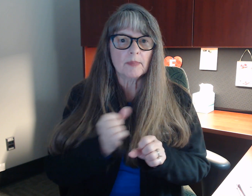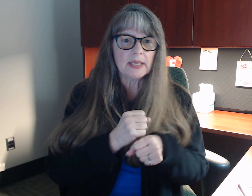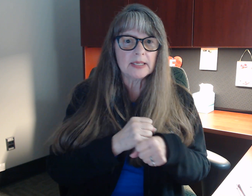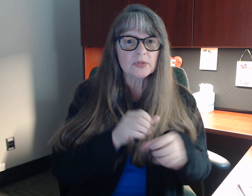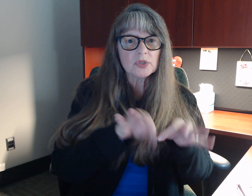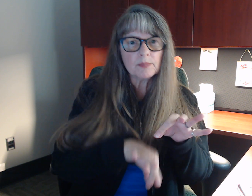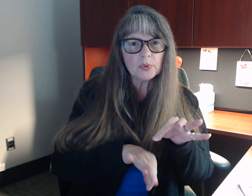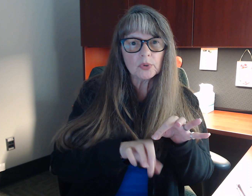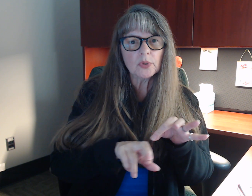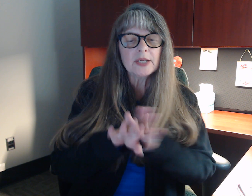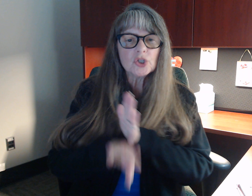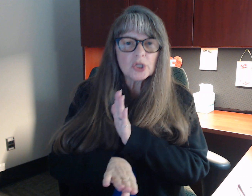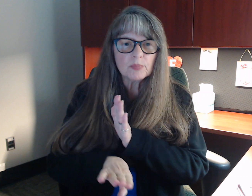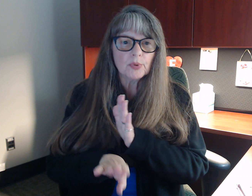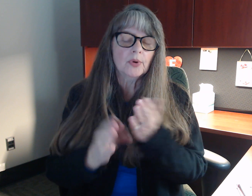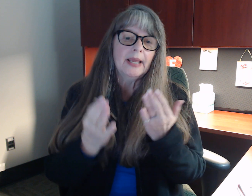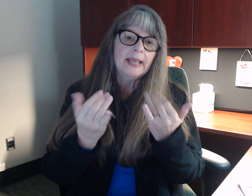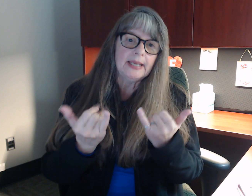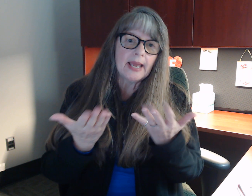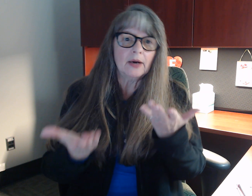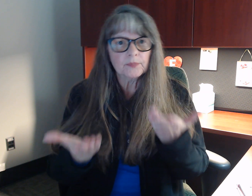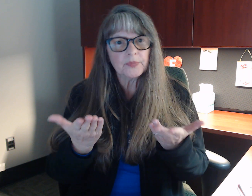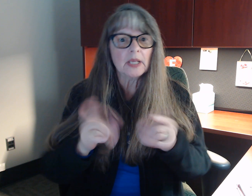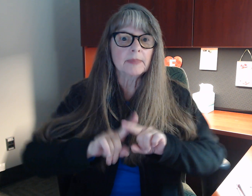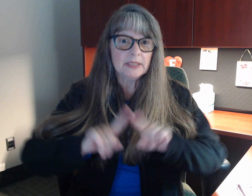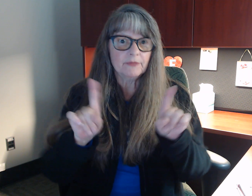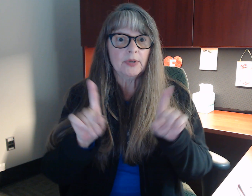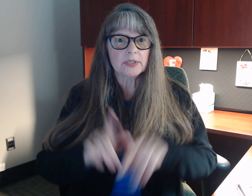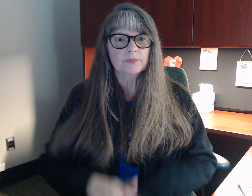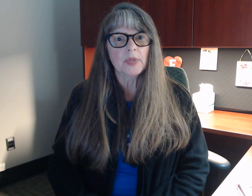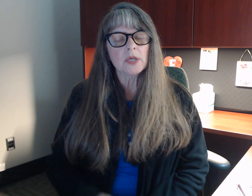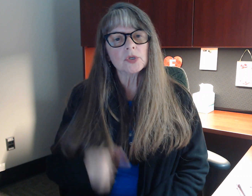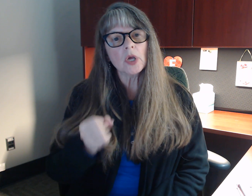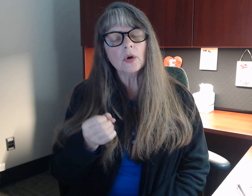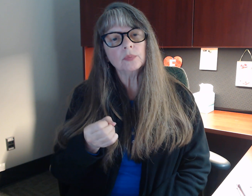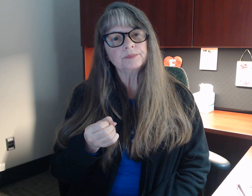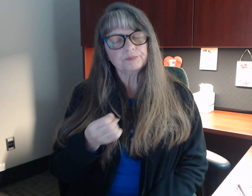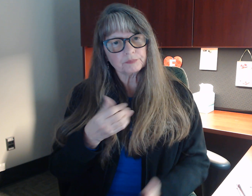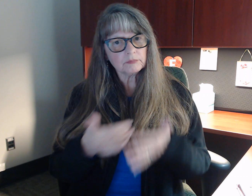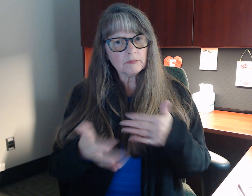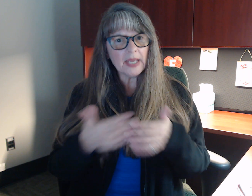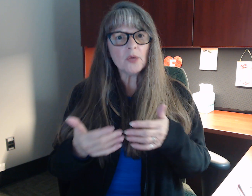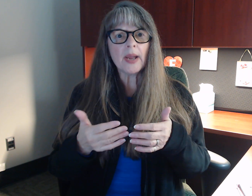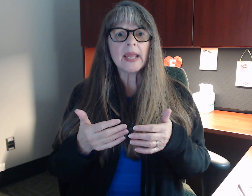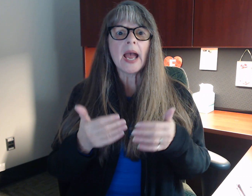it simpler, cheaper, and now it'll be different. So anyway, I hope